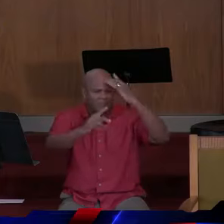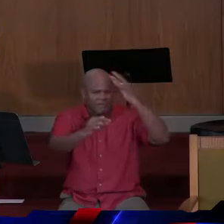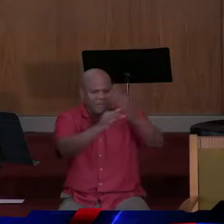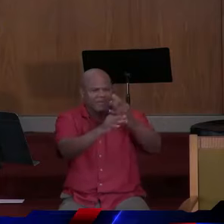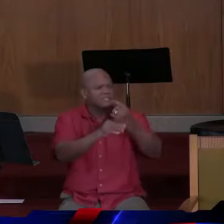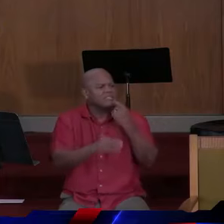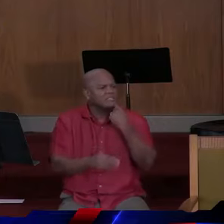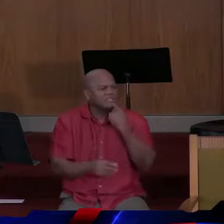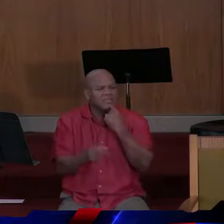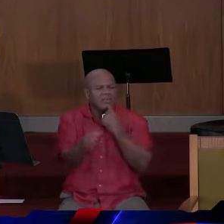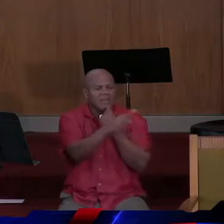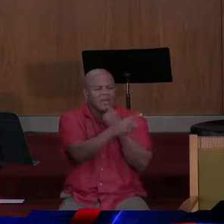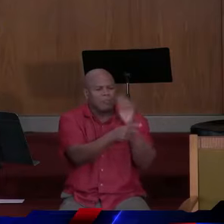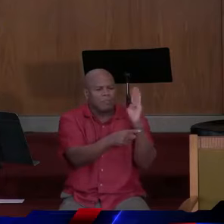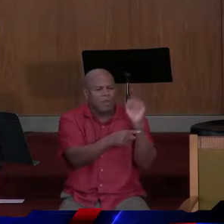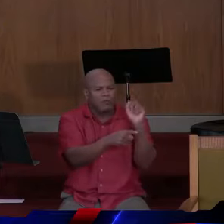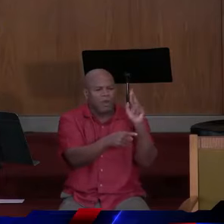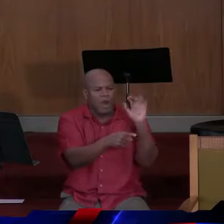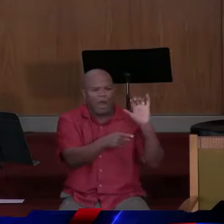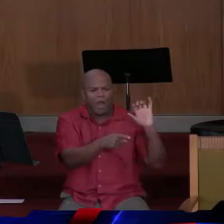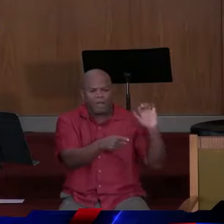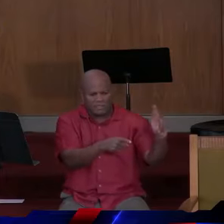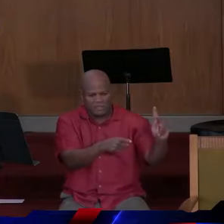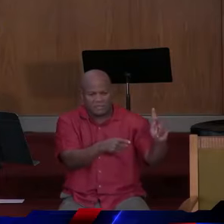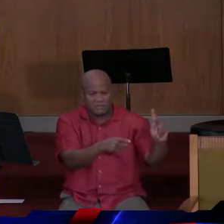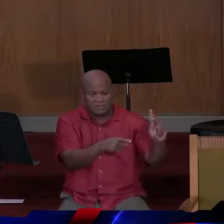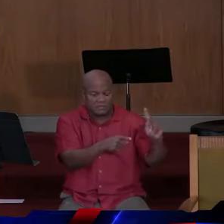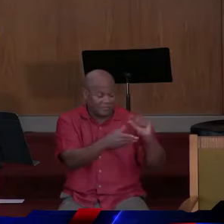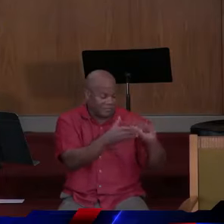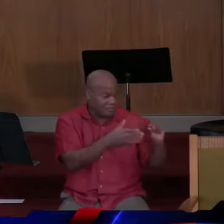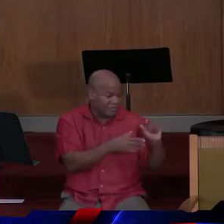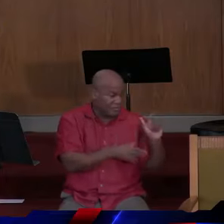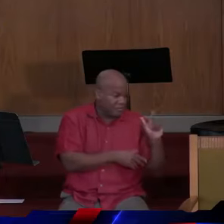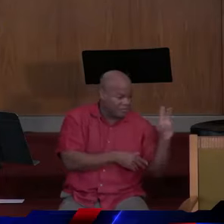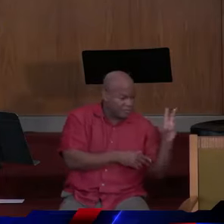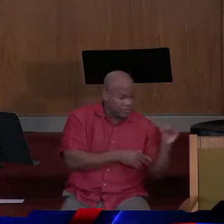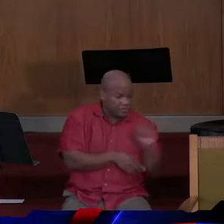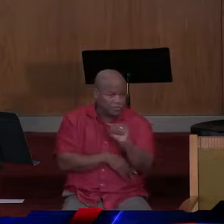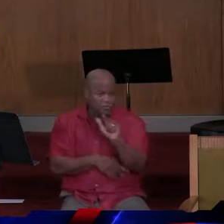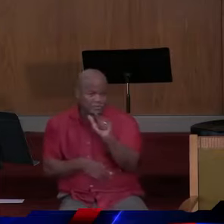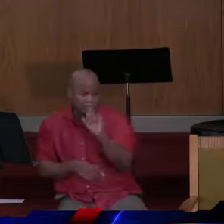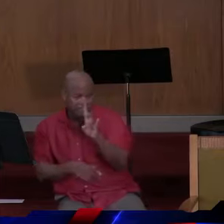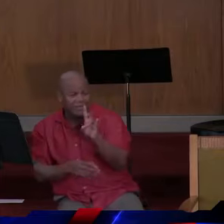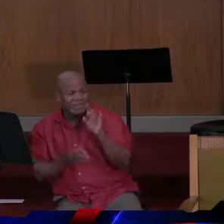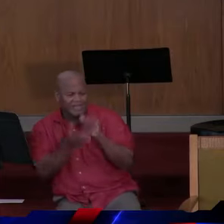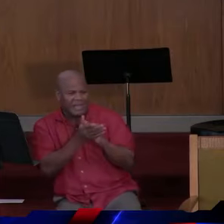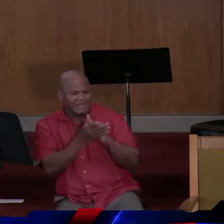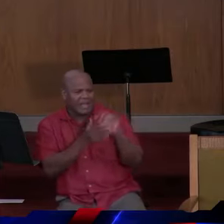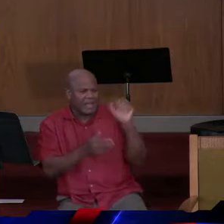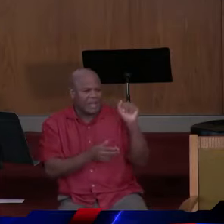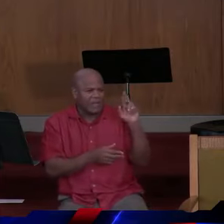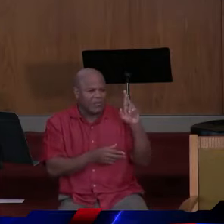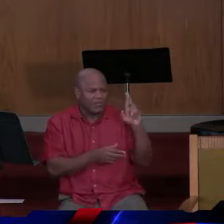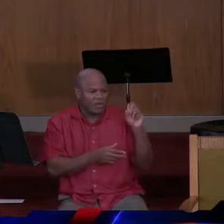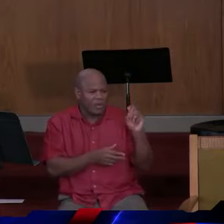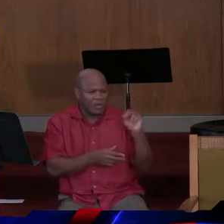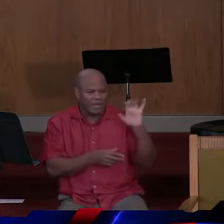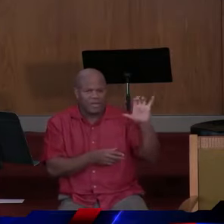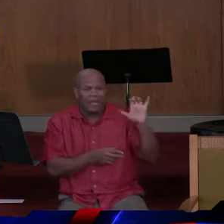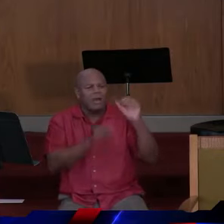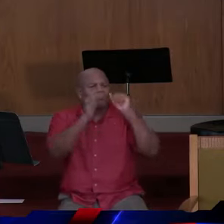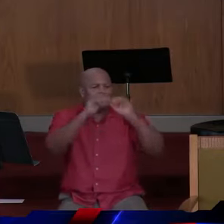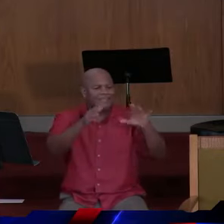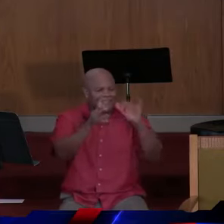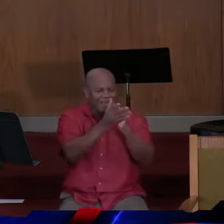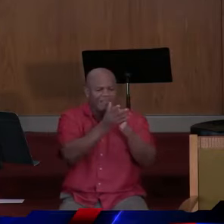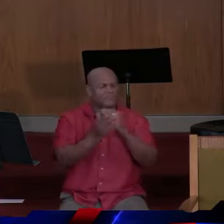barak. Numbers 6:22-27 is known as the Aaronic blessing. That is the priestly blessing, also known